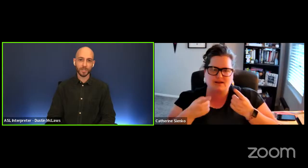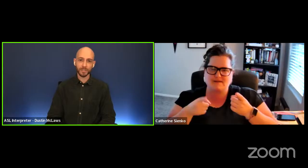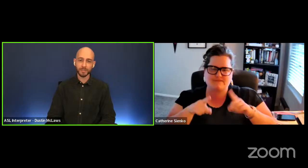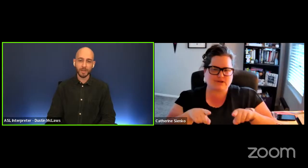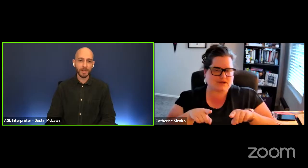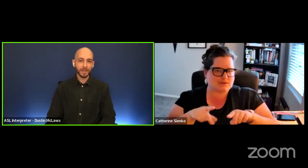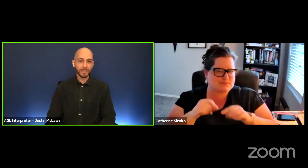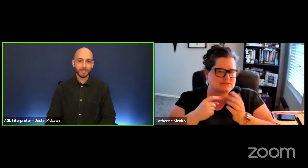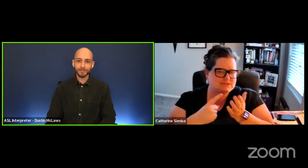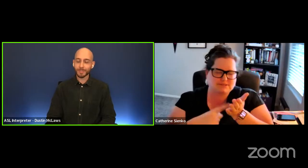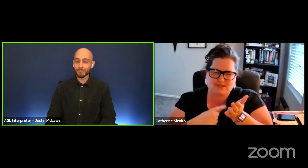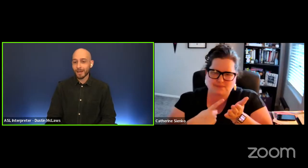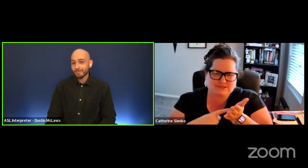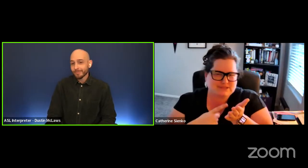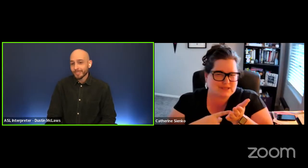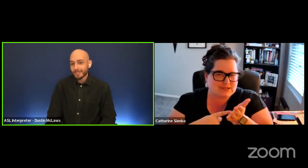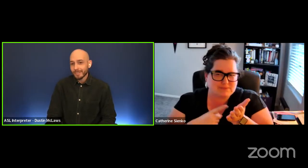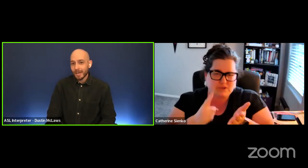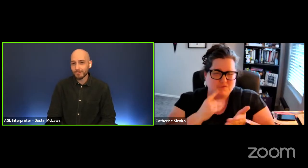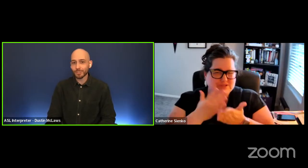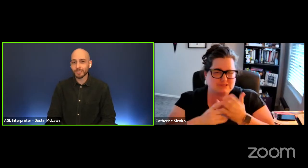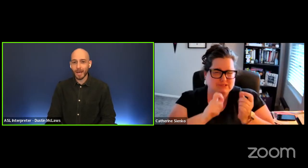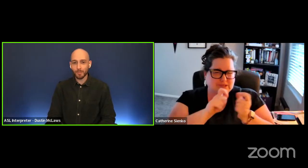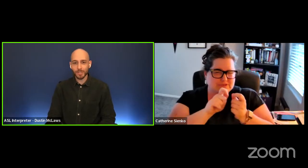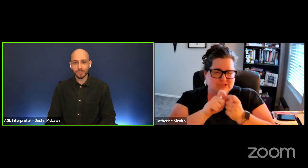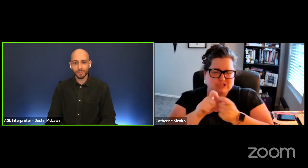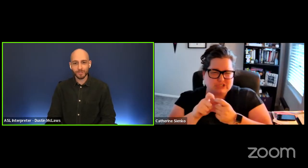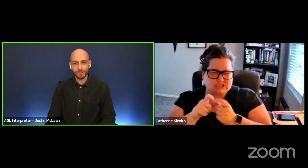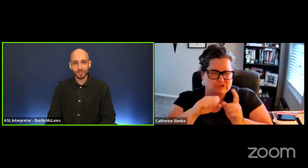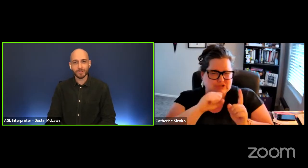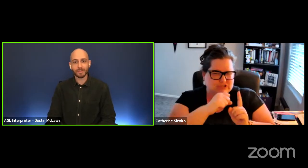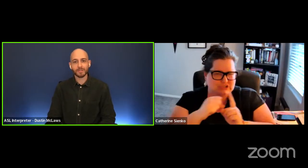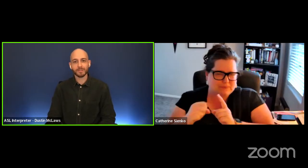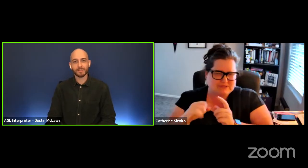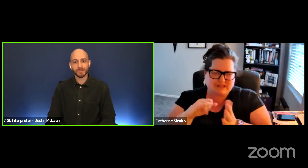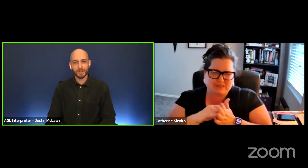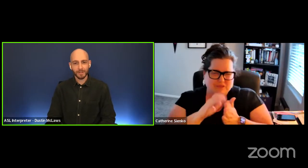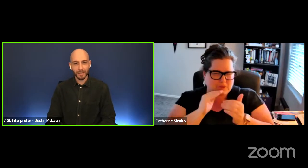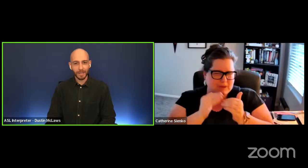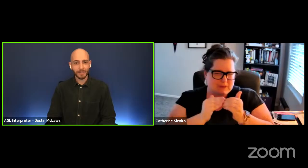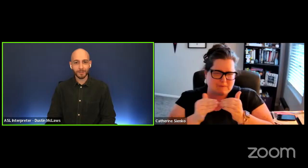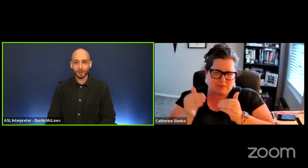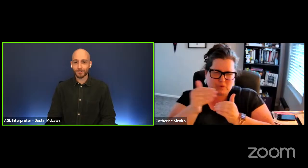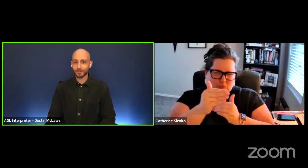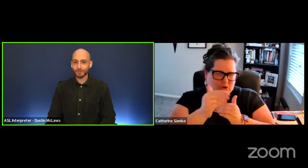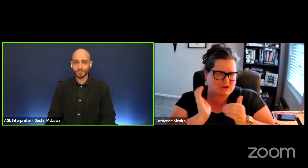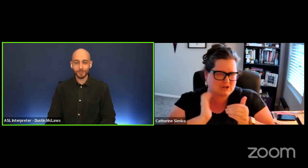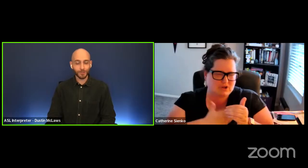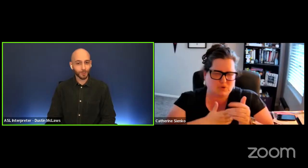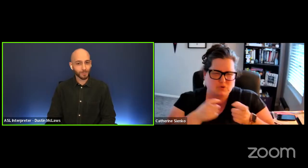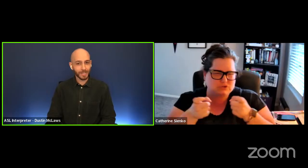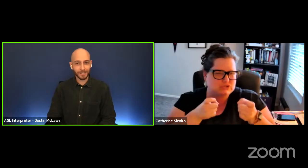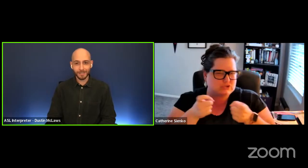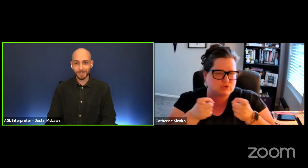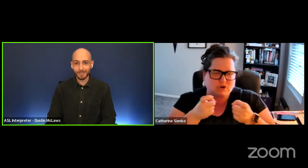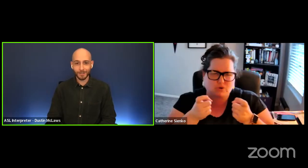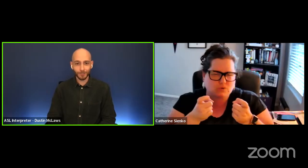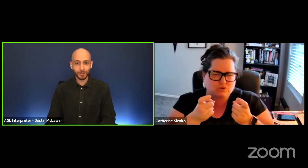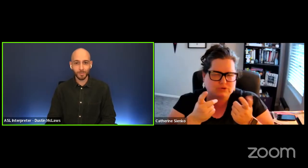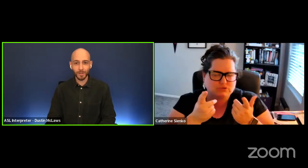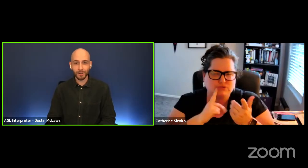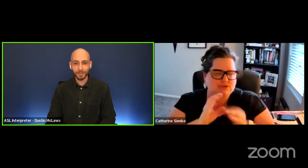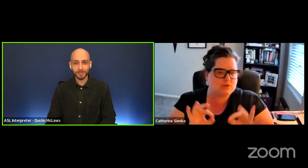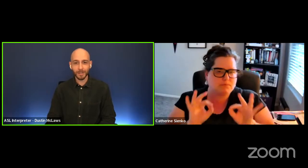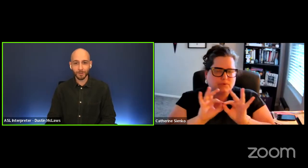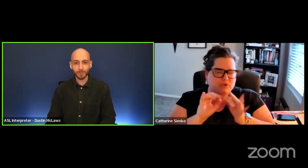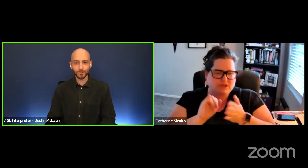their communities. Sometimes life just happens, and there are certain circumstances that